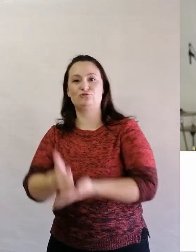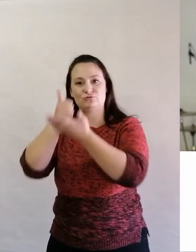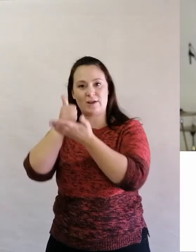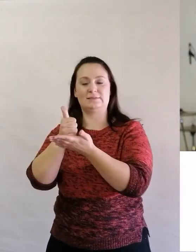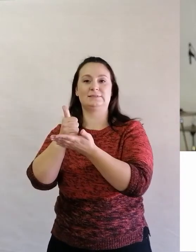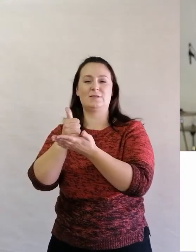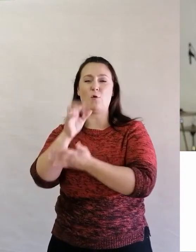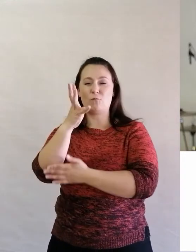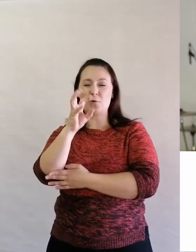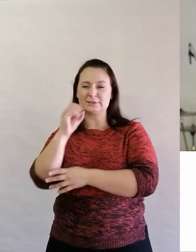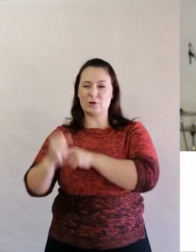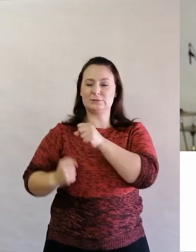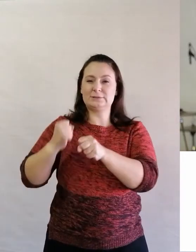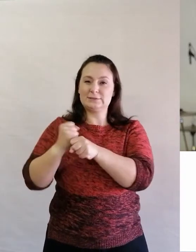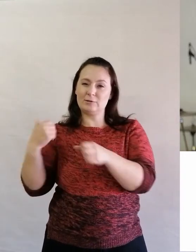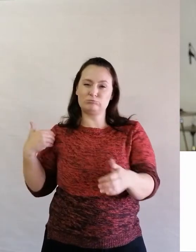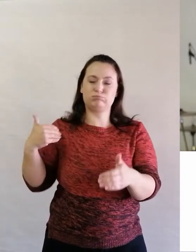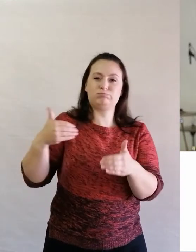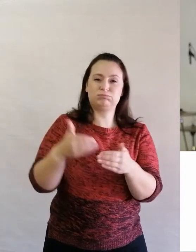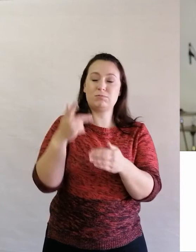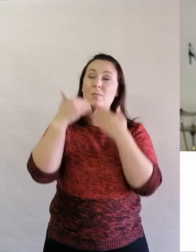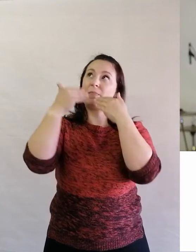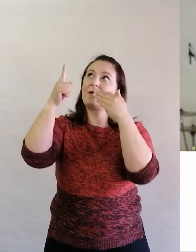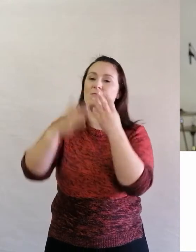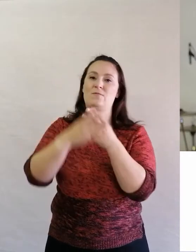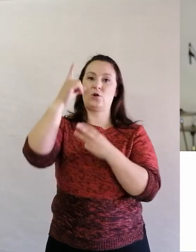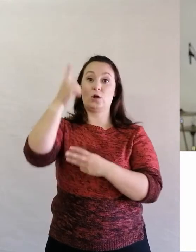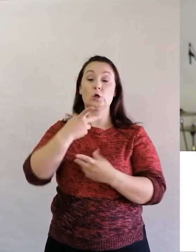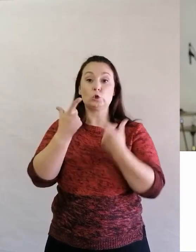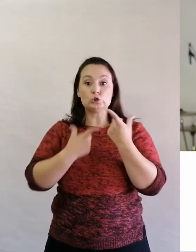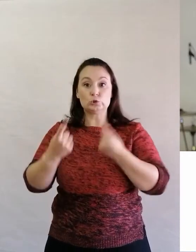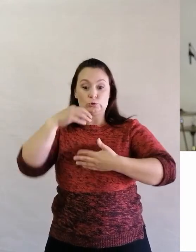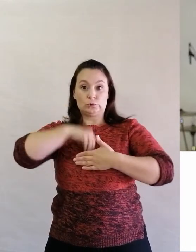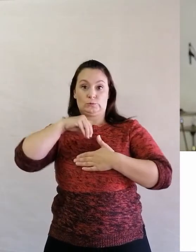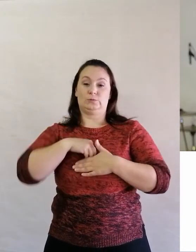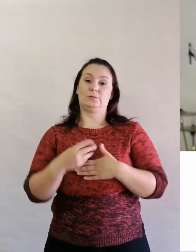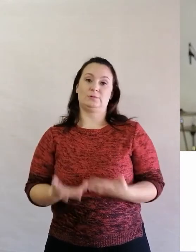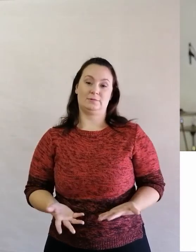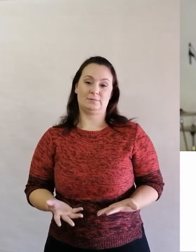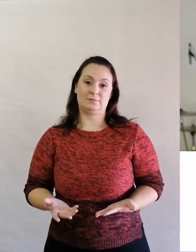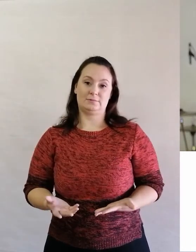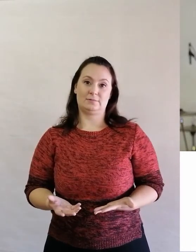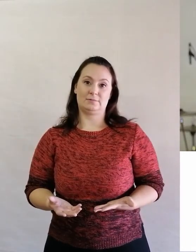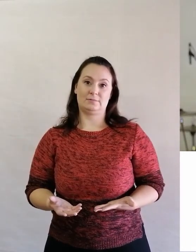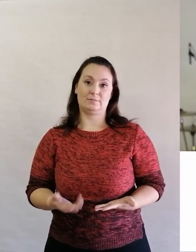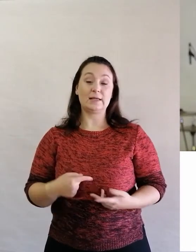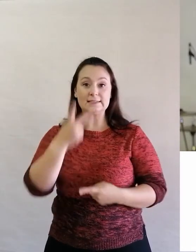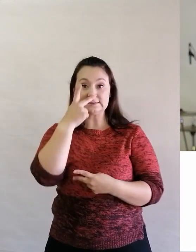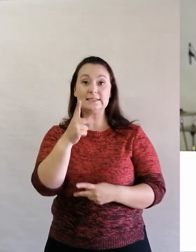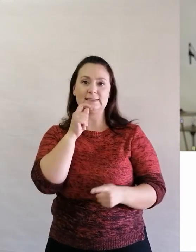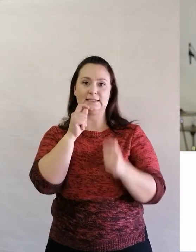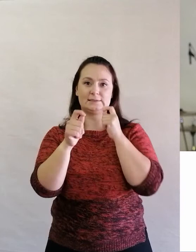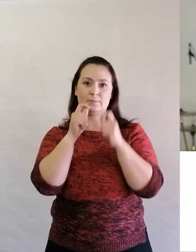kind of 40 years later, very thankful to God for what he did in my life. I've also seen testimony of that